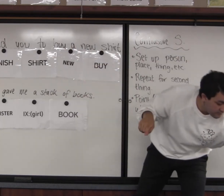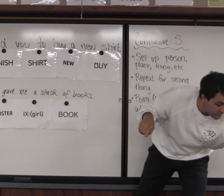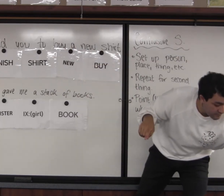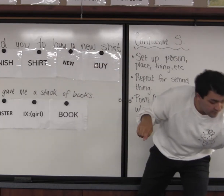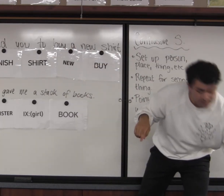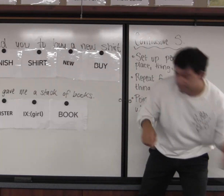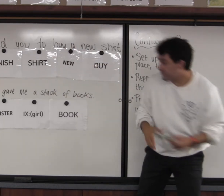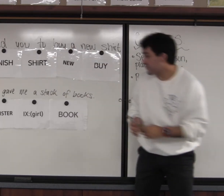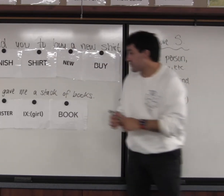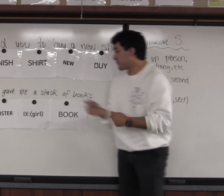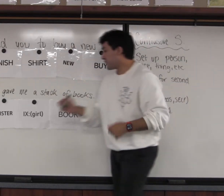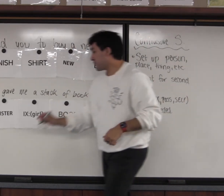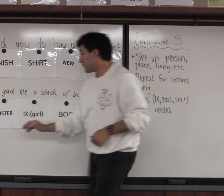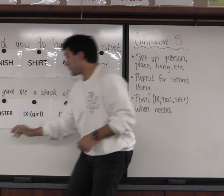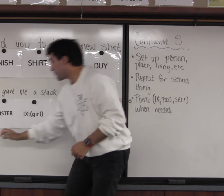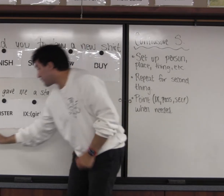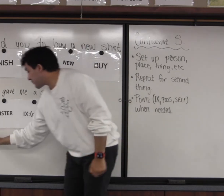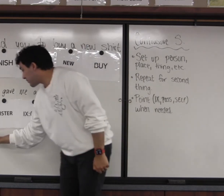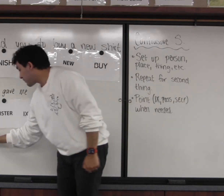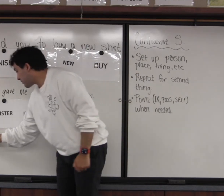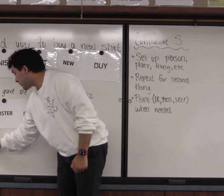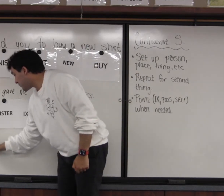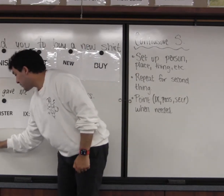to use a classifier for that.